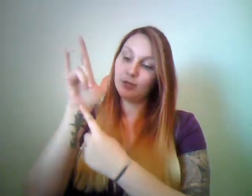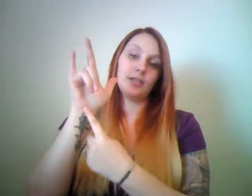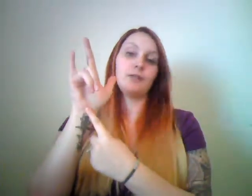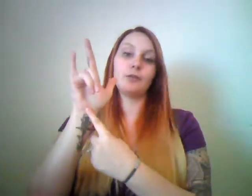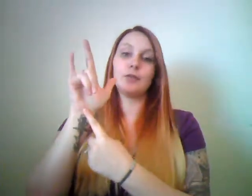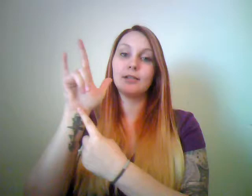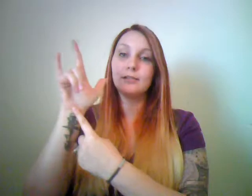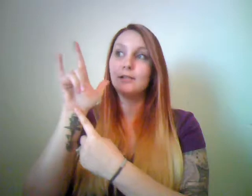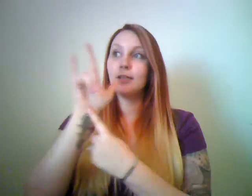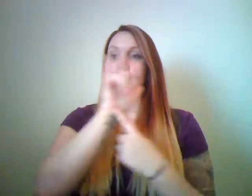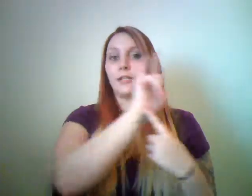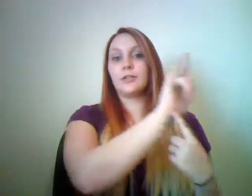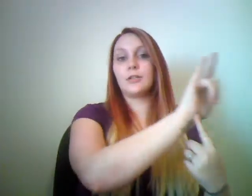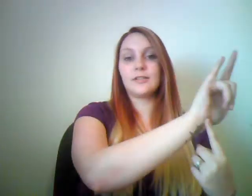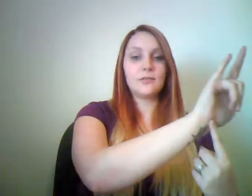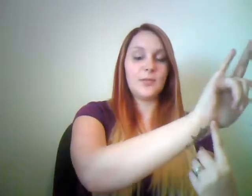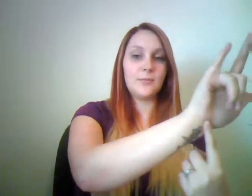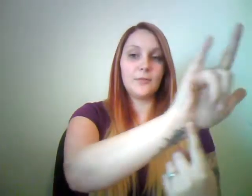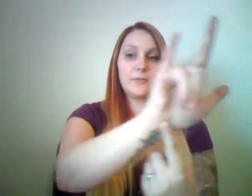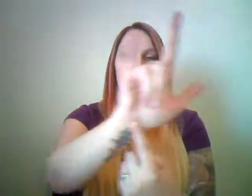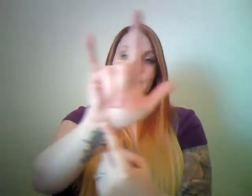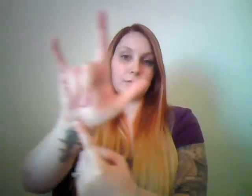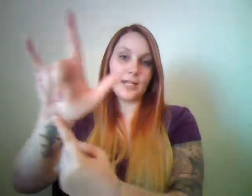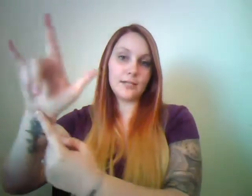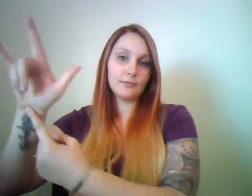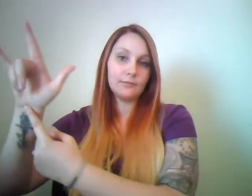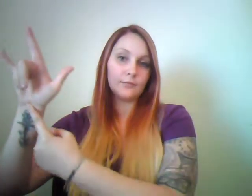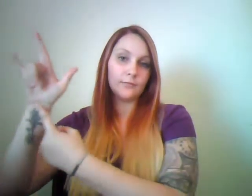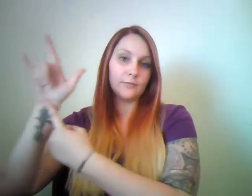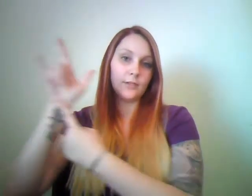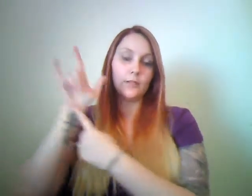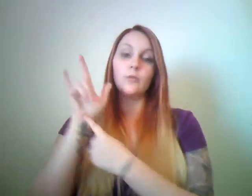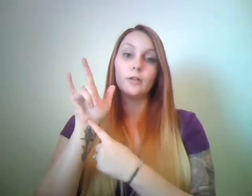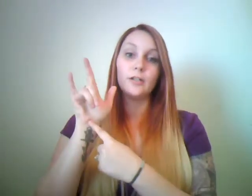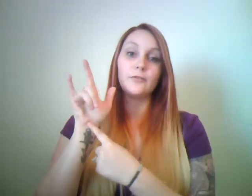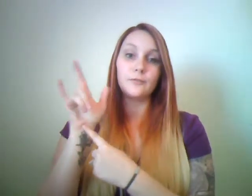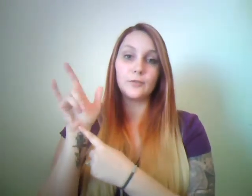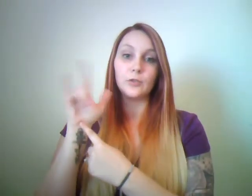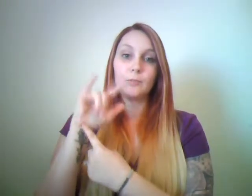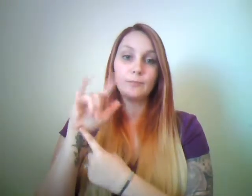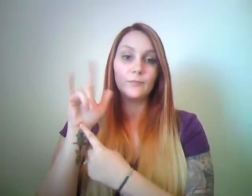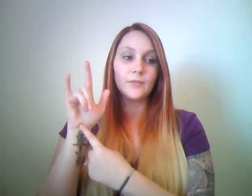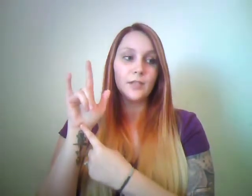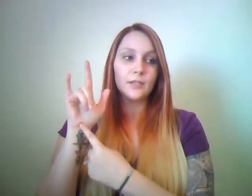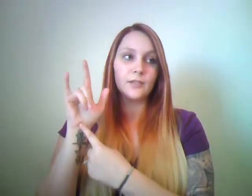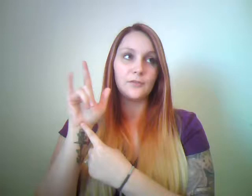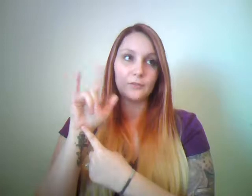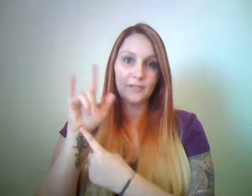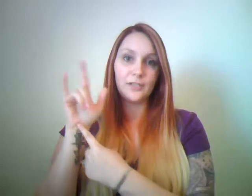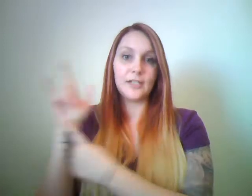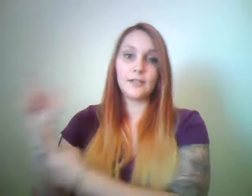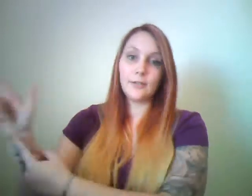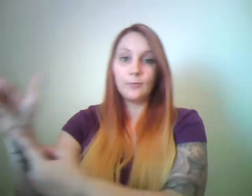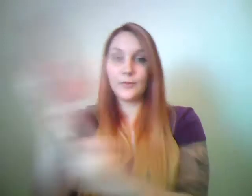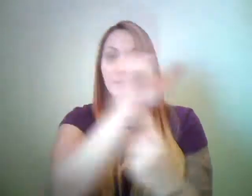end of your wrist, and you're going to sweep from left to right. Or if you're left-handed, then it would be right to left,